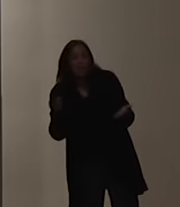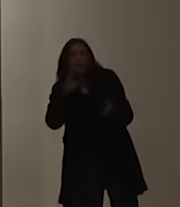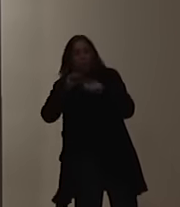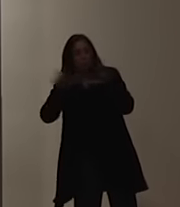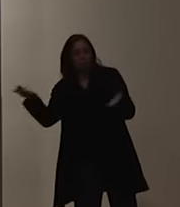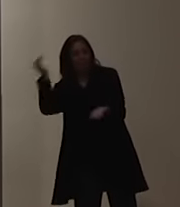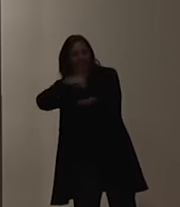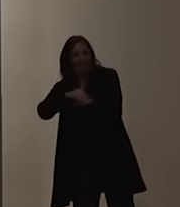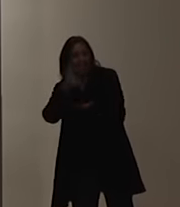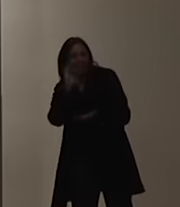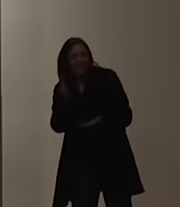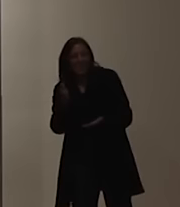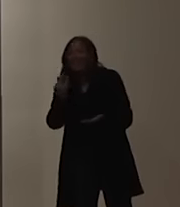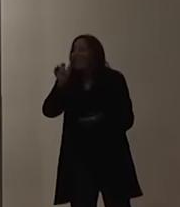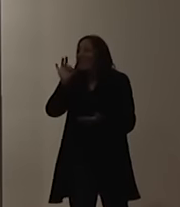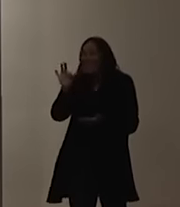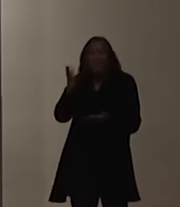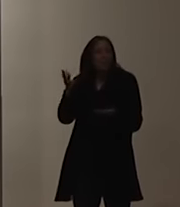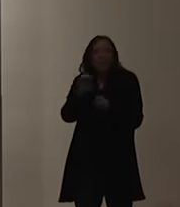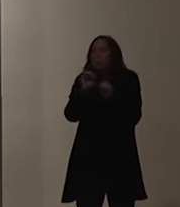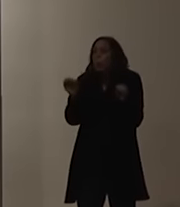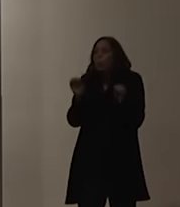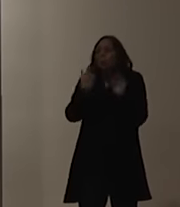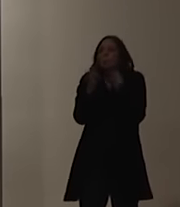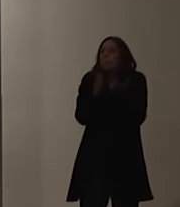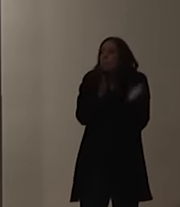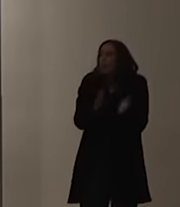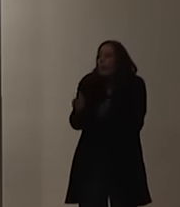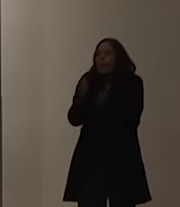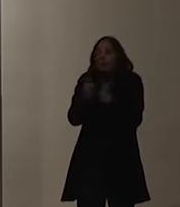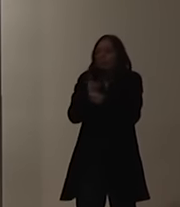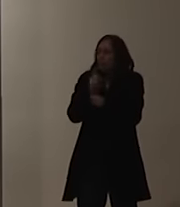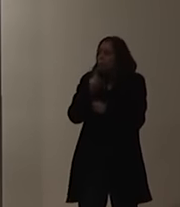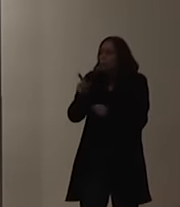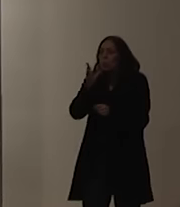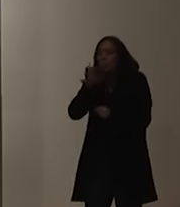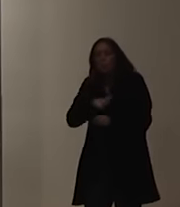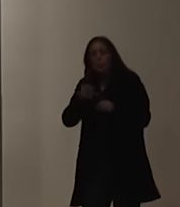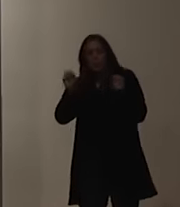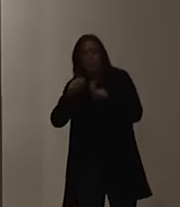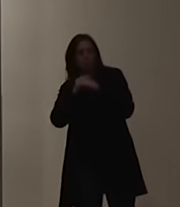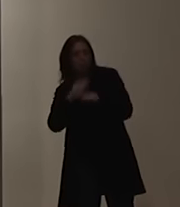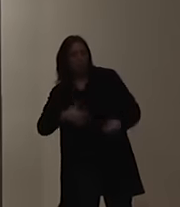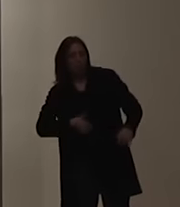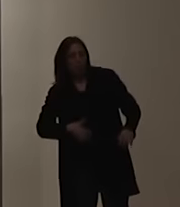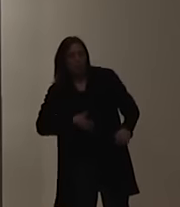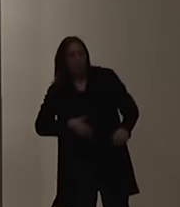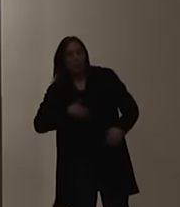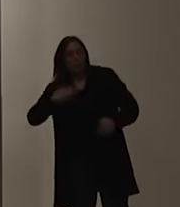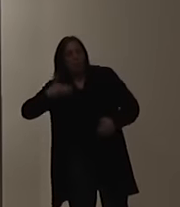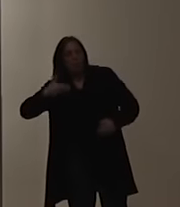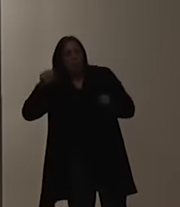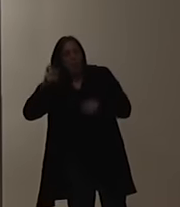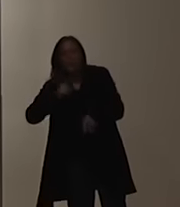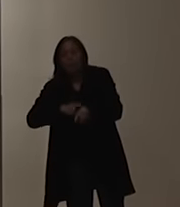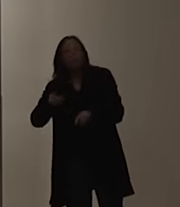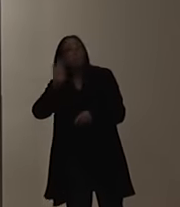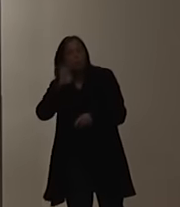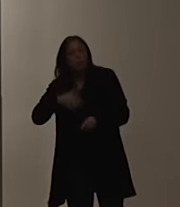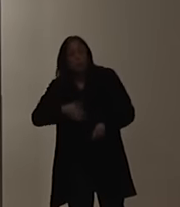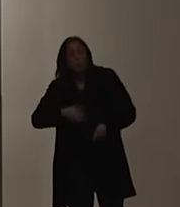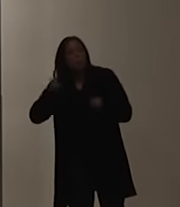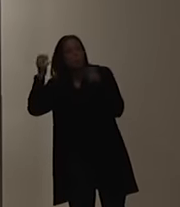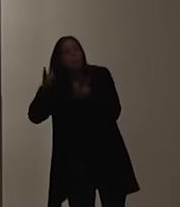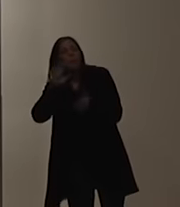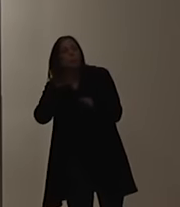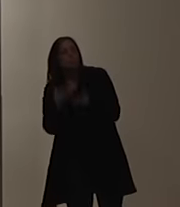boy, there's going to be maternal deaths in the absence of modern obstetric care. And where does family planning come from? It comes from public clinics usually.